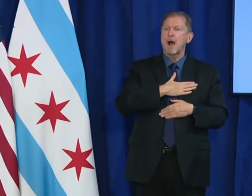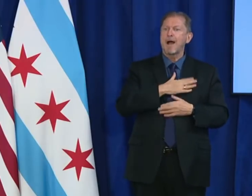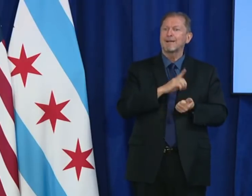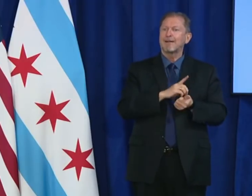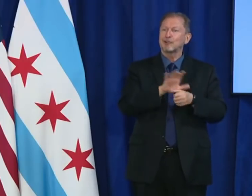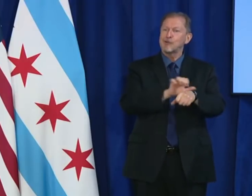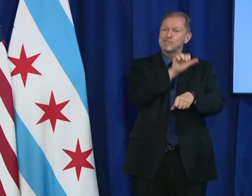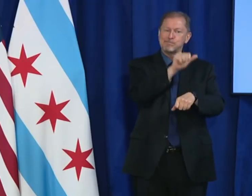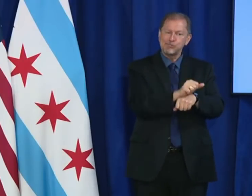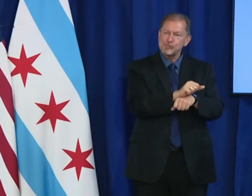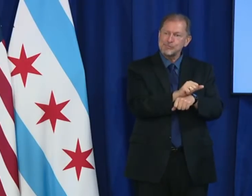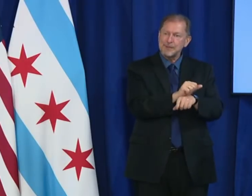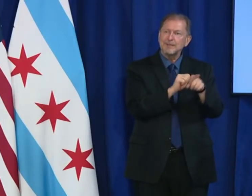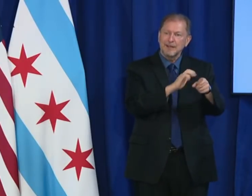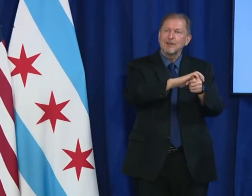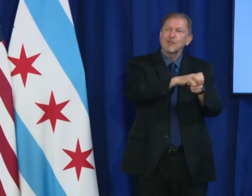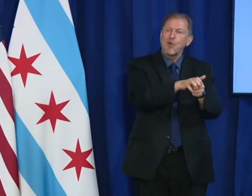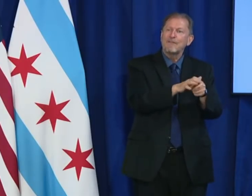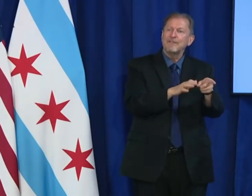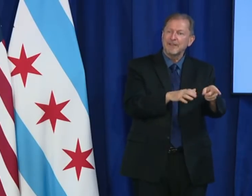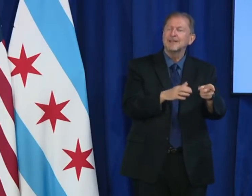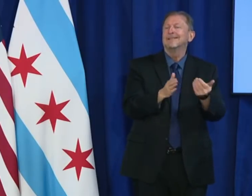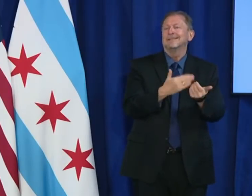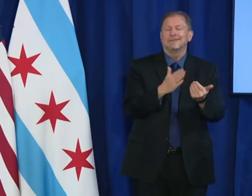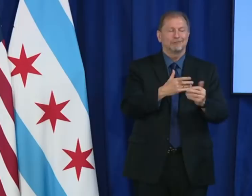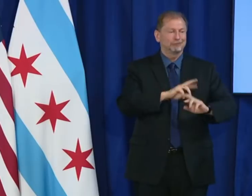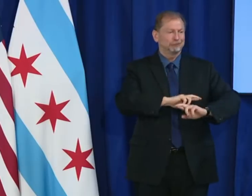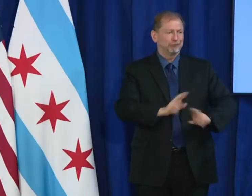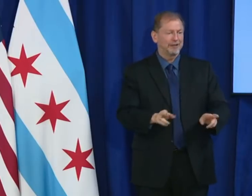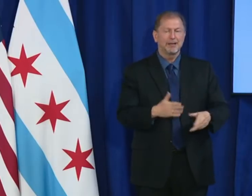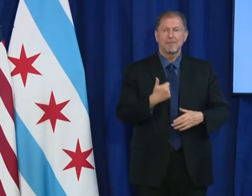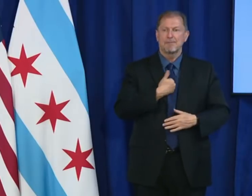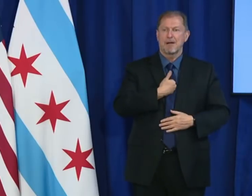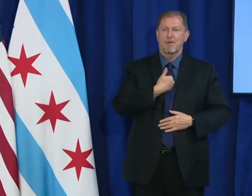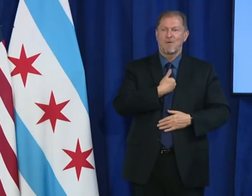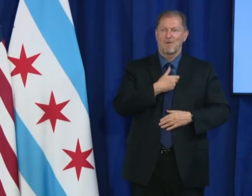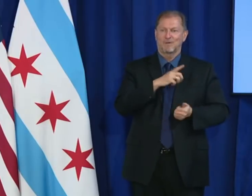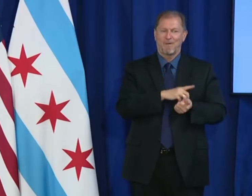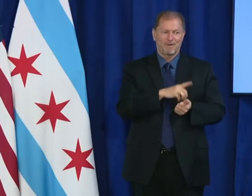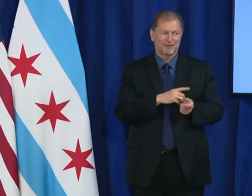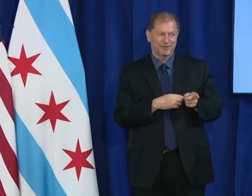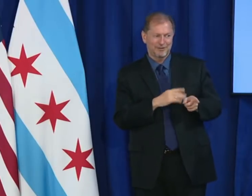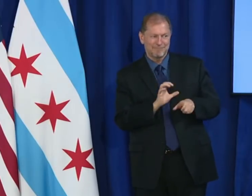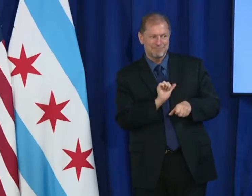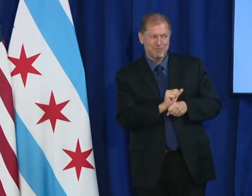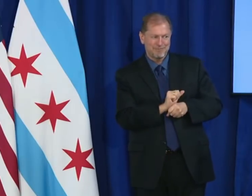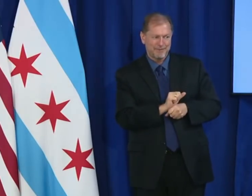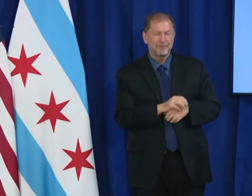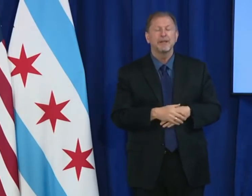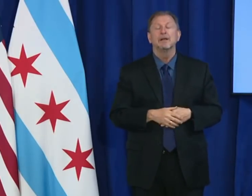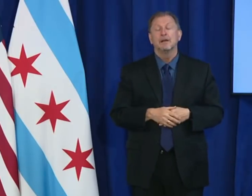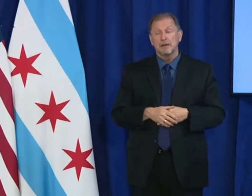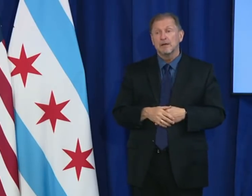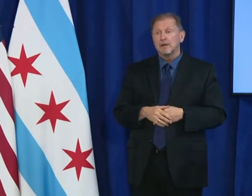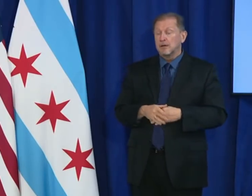anyway, because then you're connected into the medical care, et cetera, if it does turn out to be positive. So we're breaking